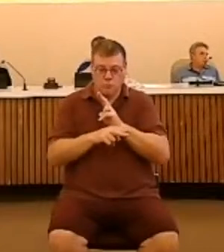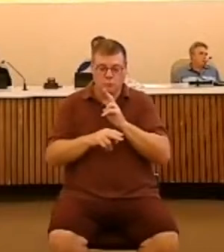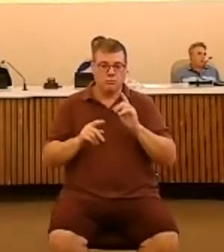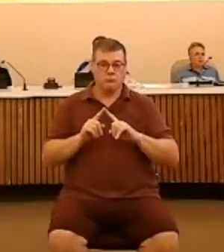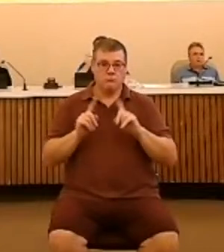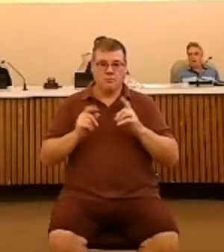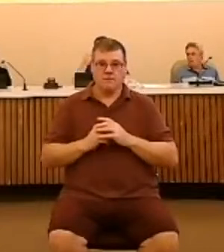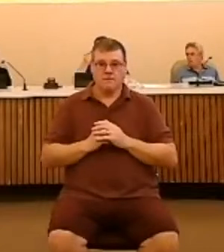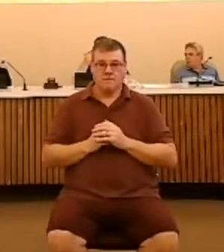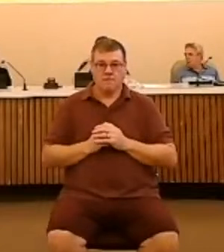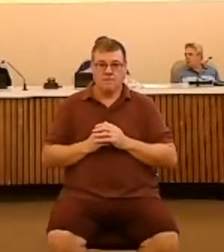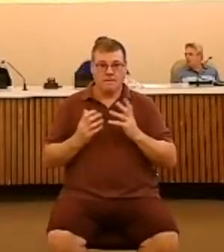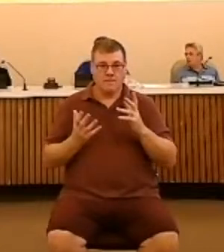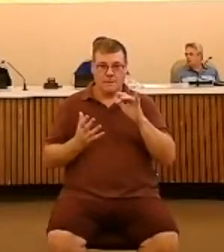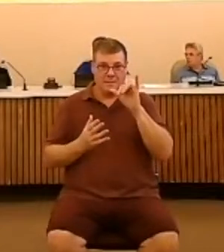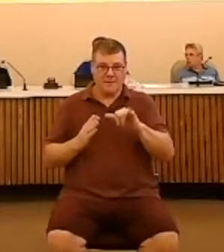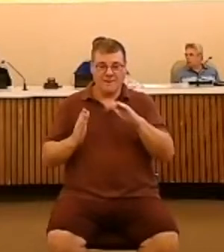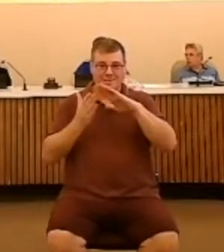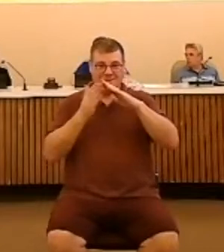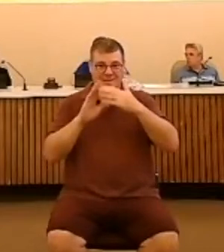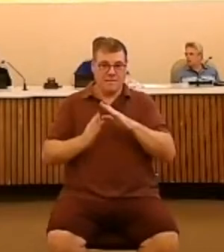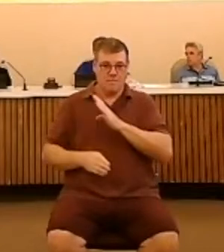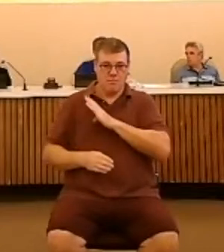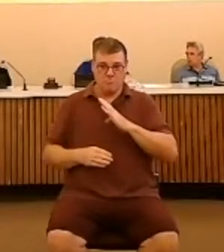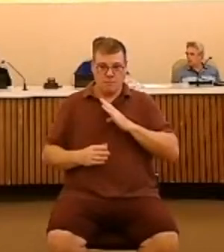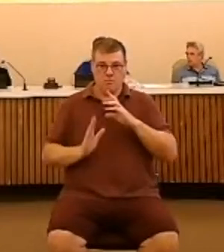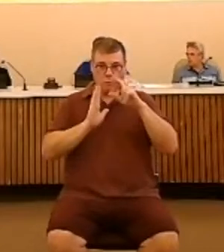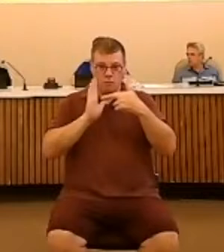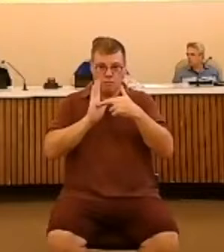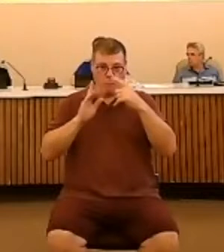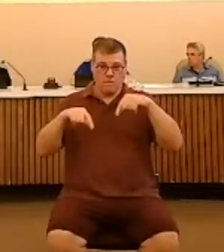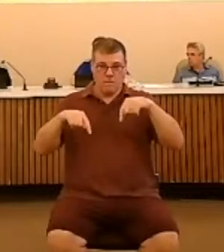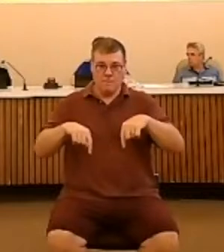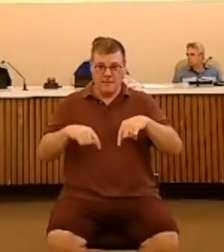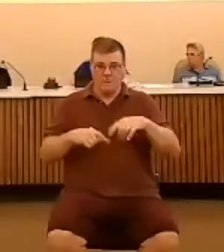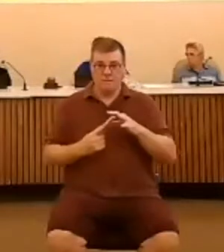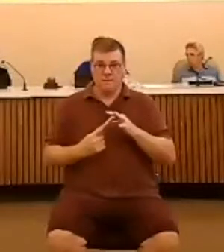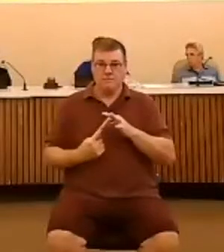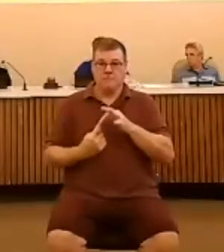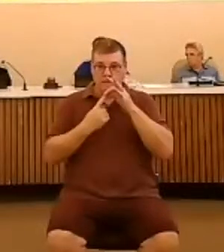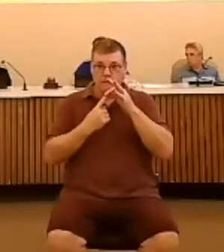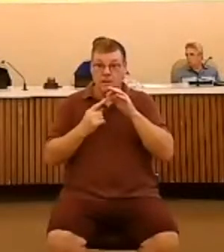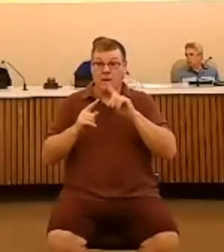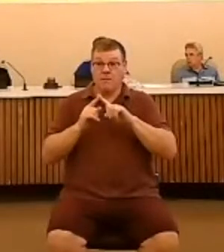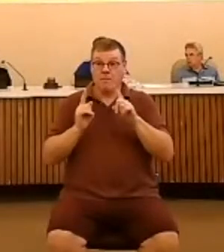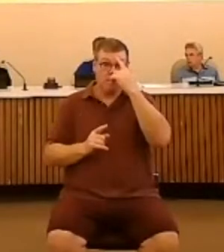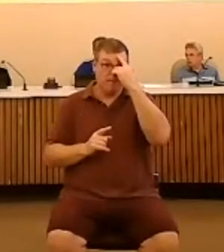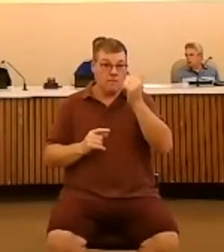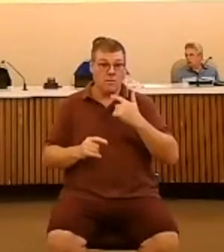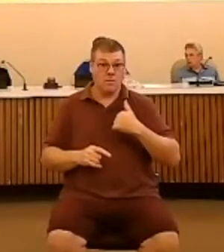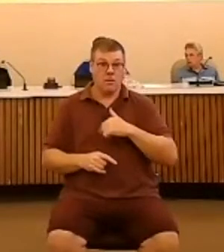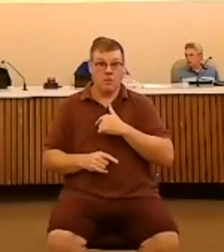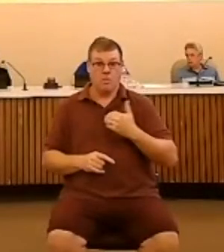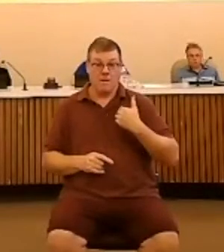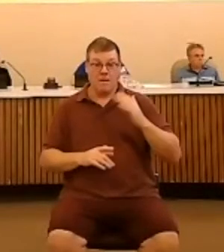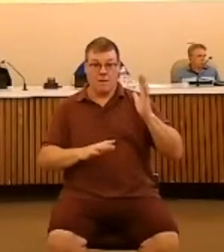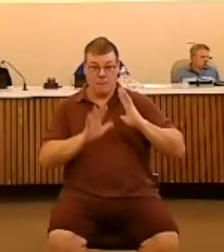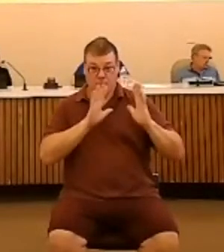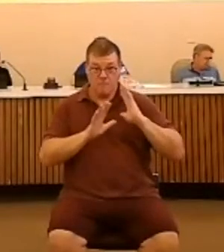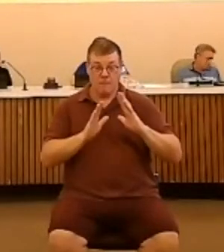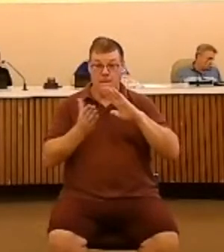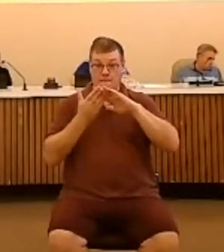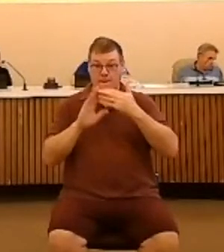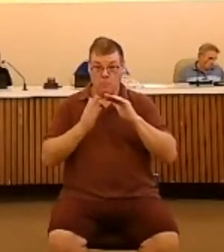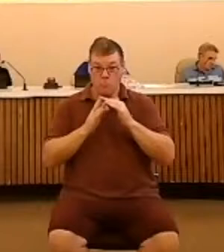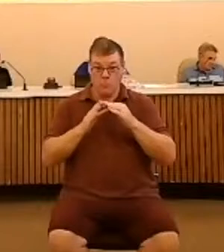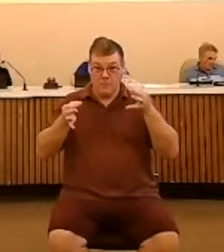But that's the town board's role in this particular. However, because we had a community hearing